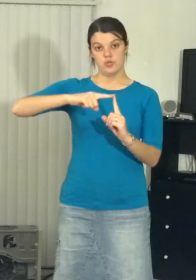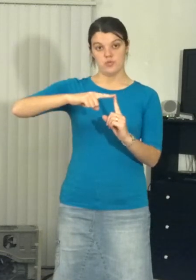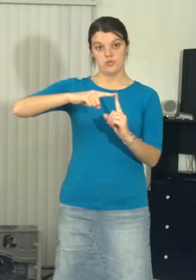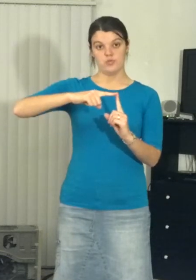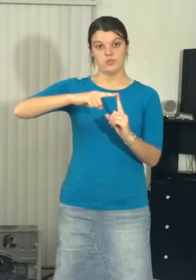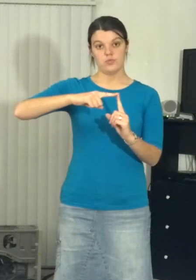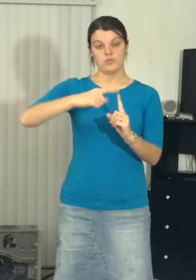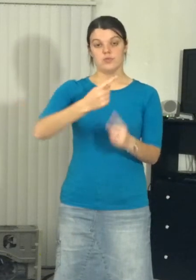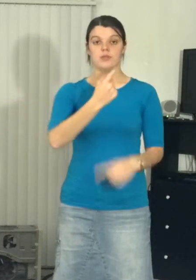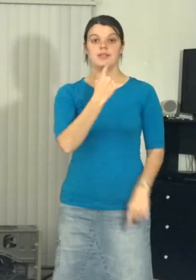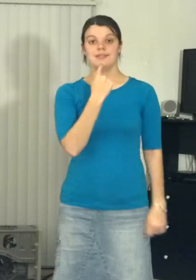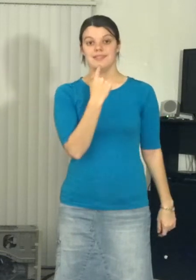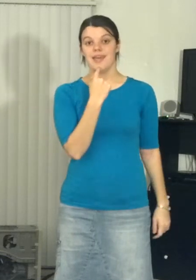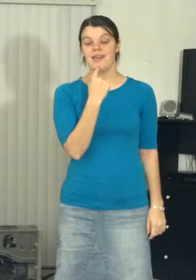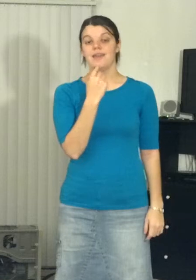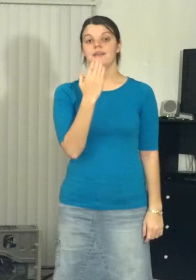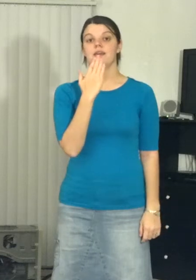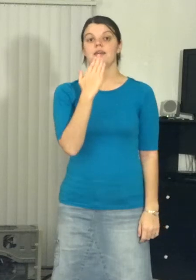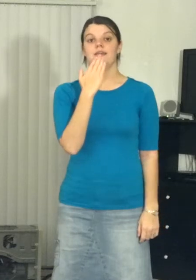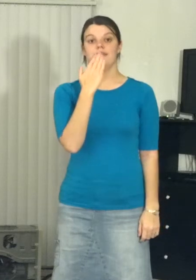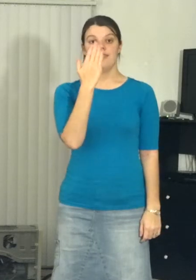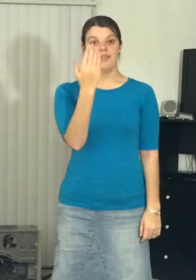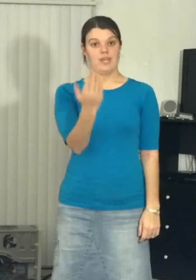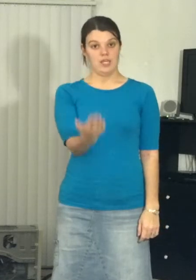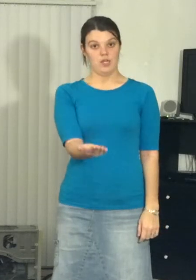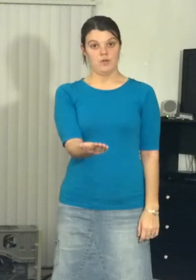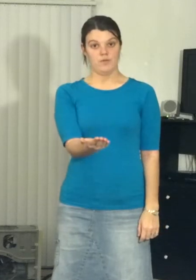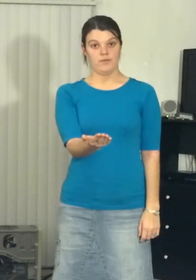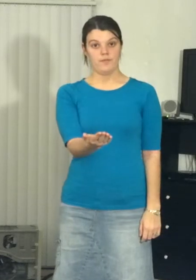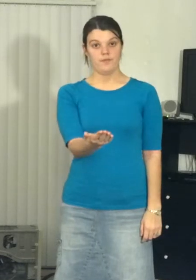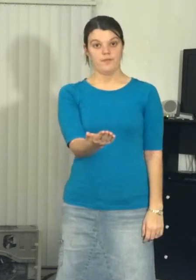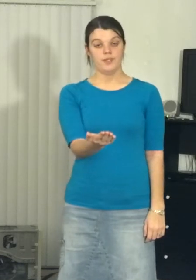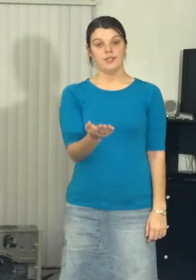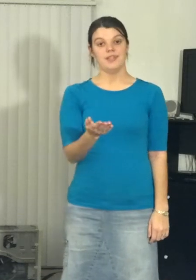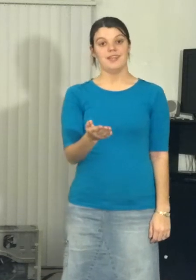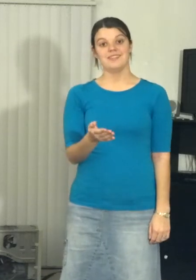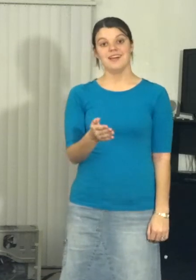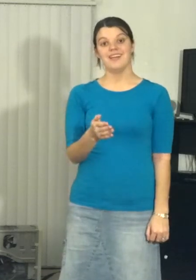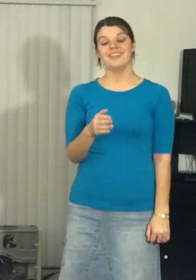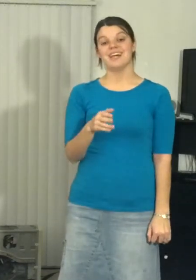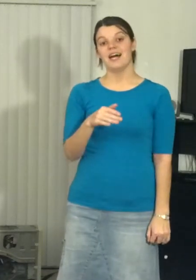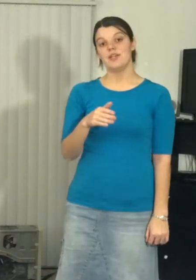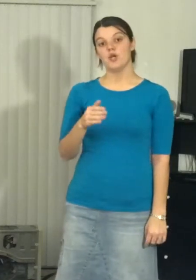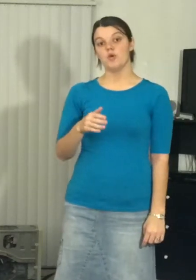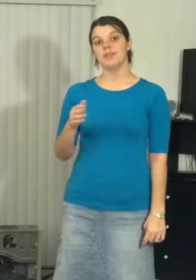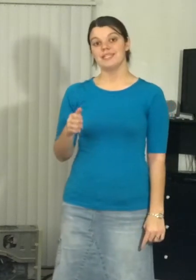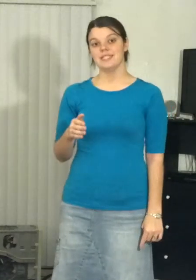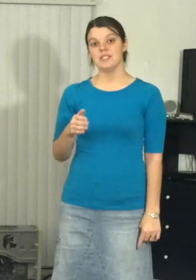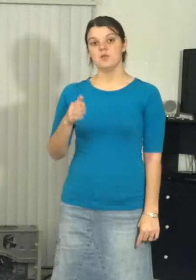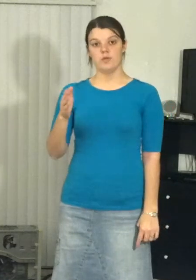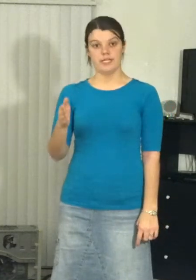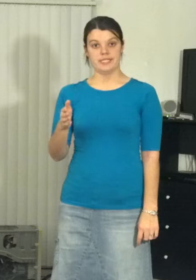to say thank you. The next line is I know a blessing when I see